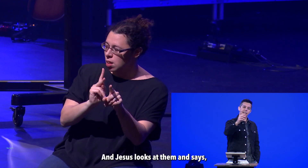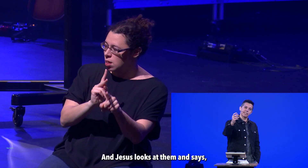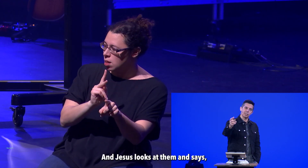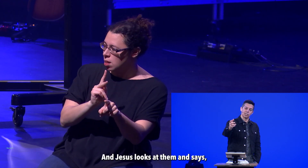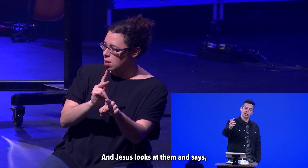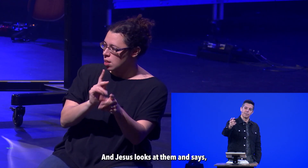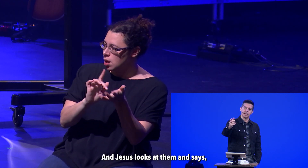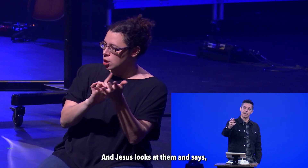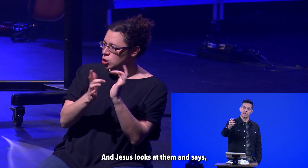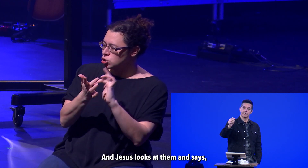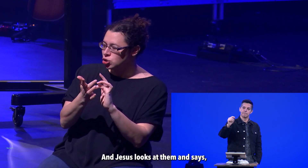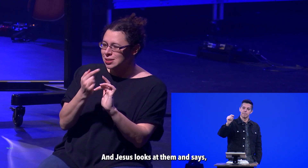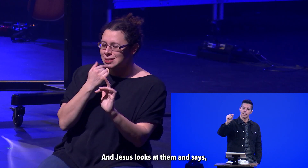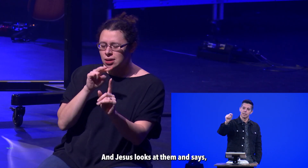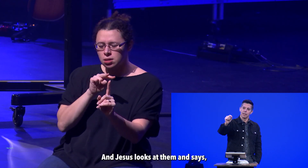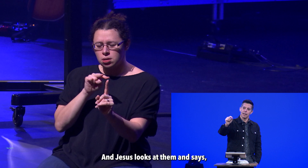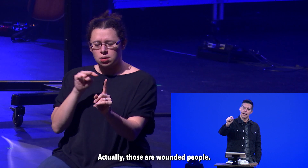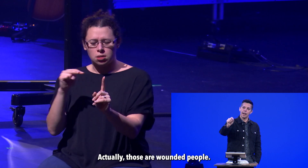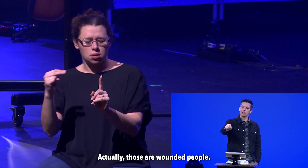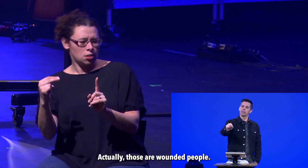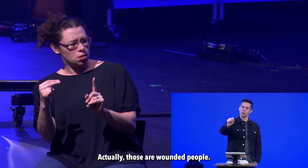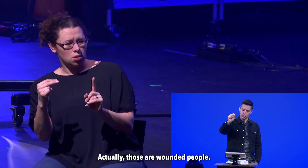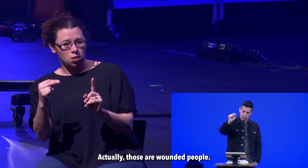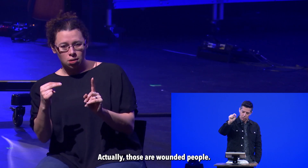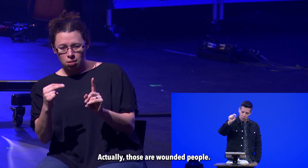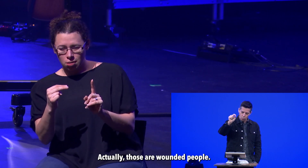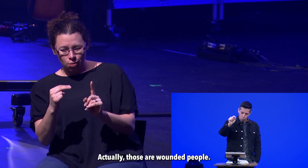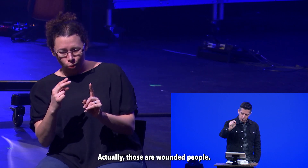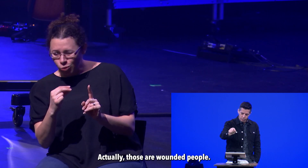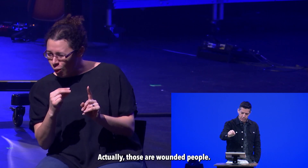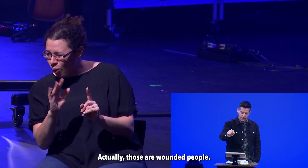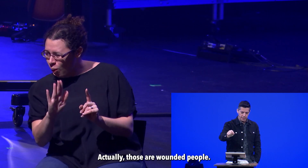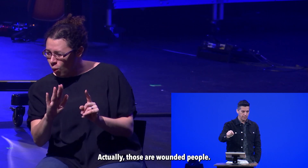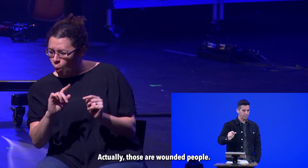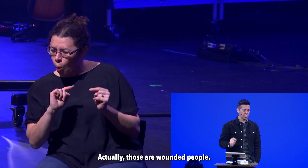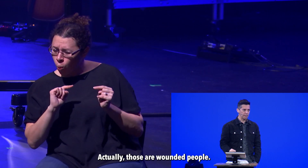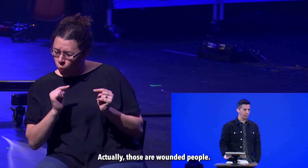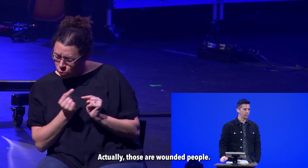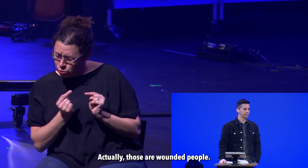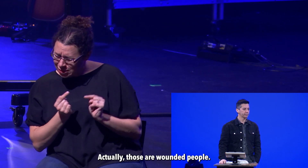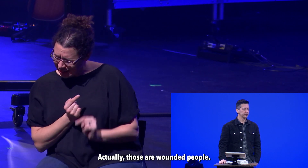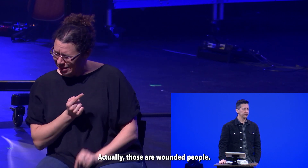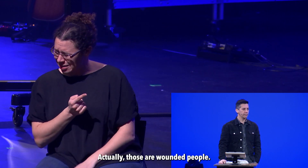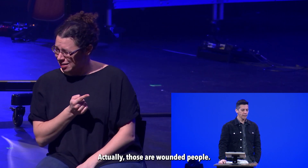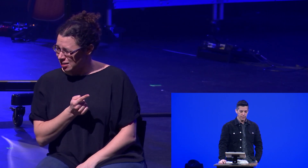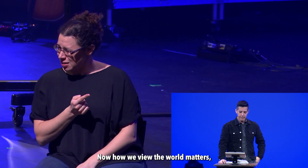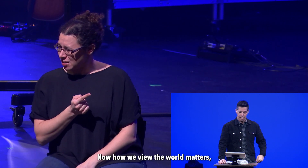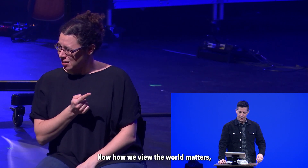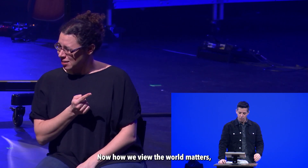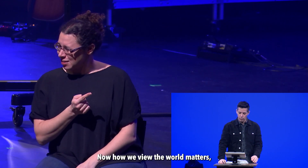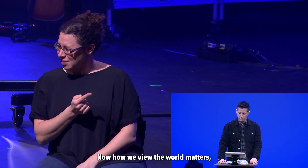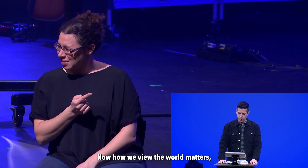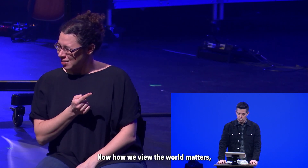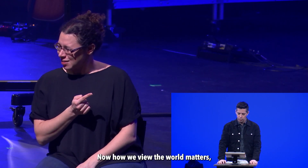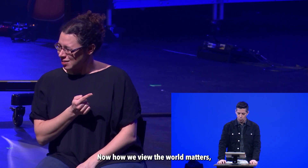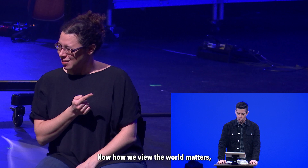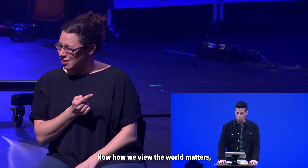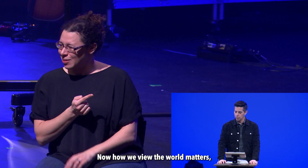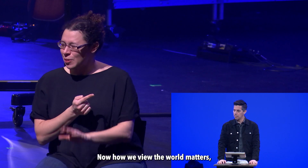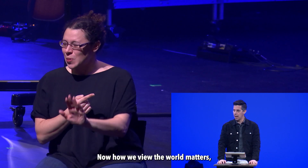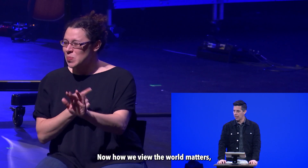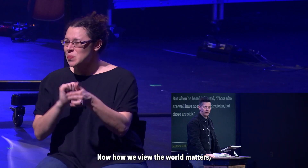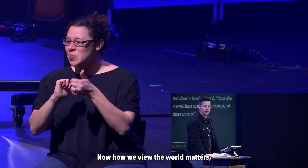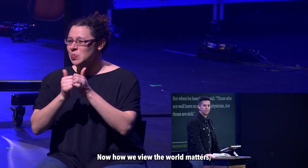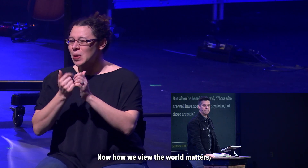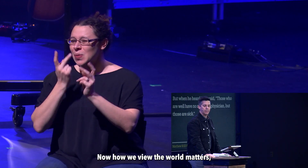And Jesus looks at them and says, actually, those are wounded people. Now, how we view the